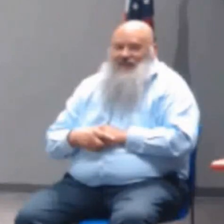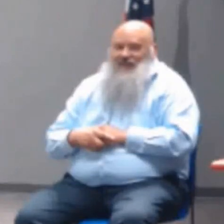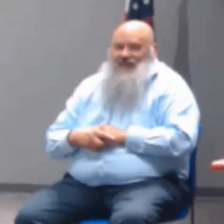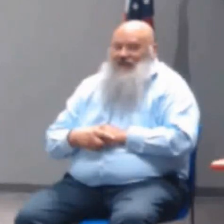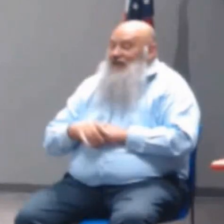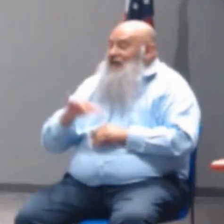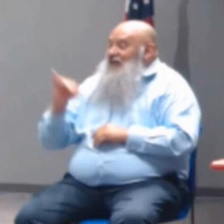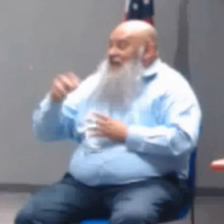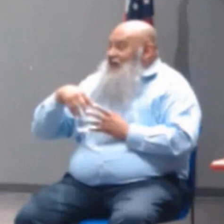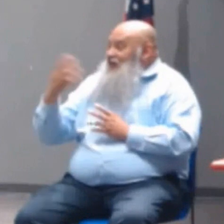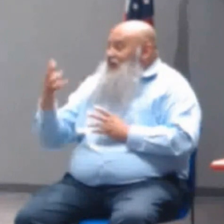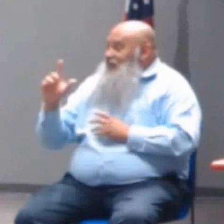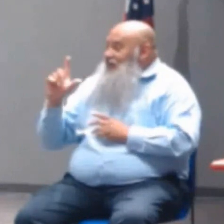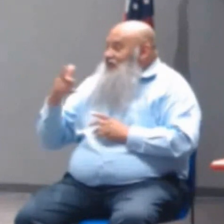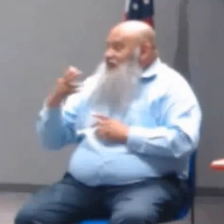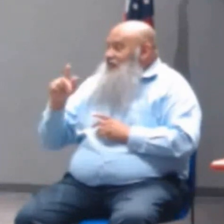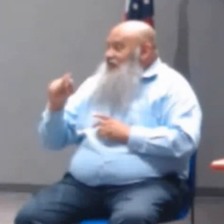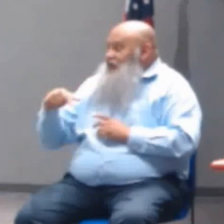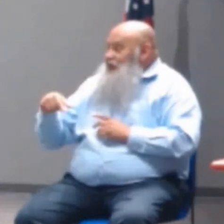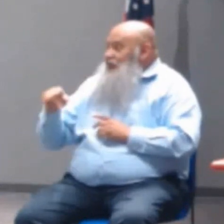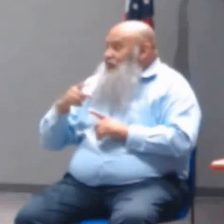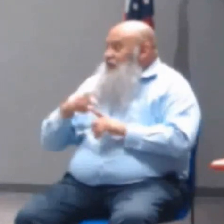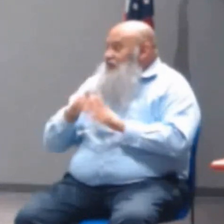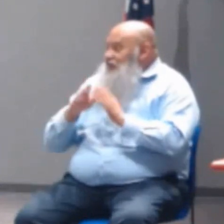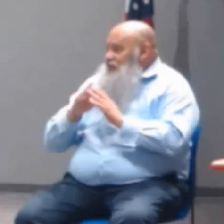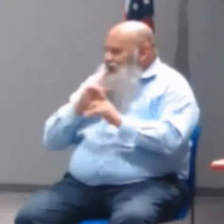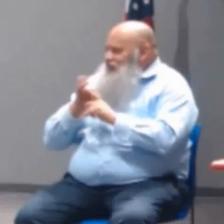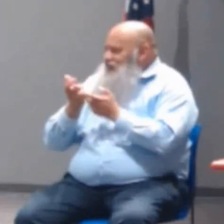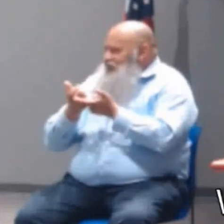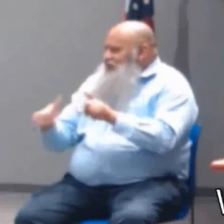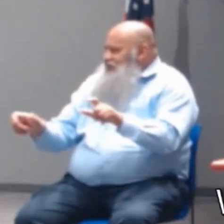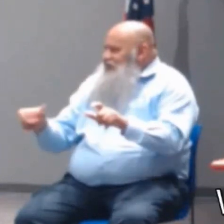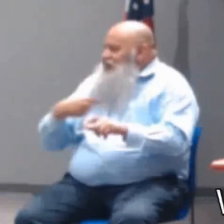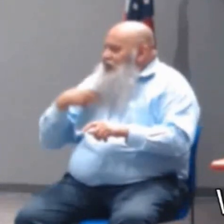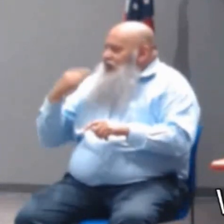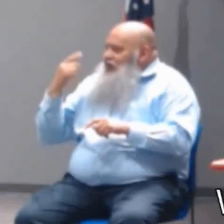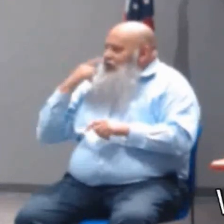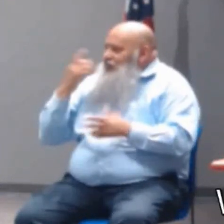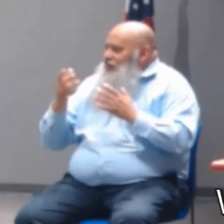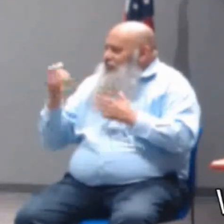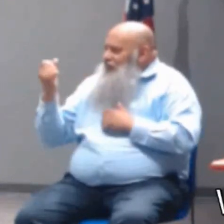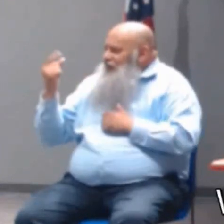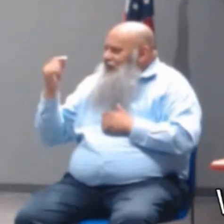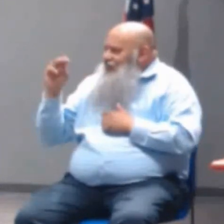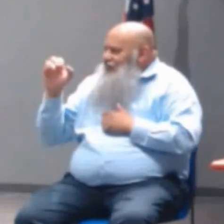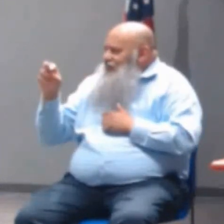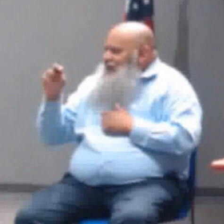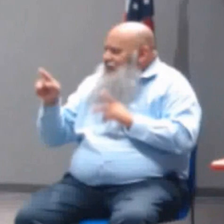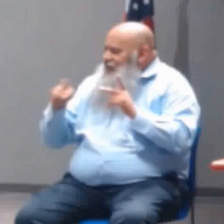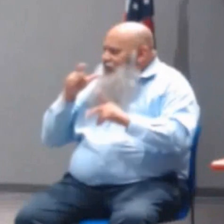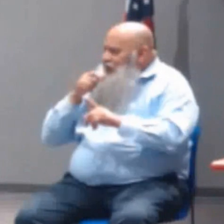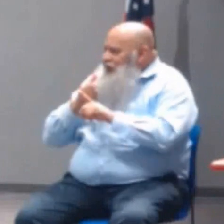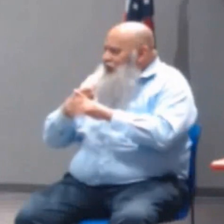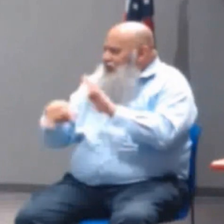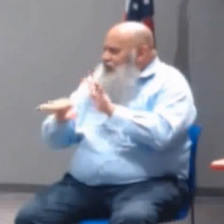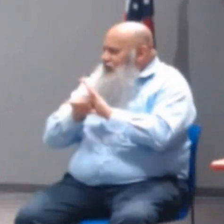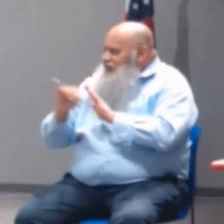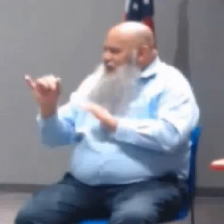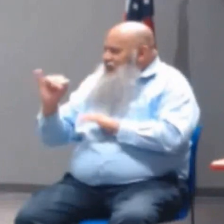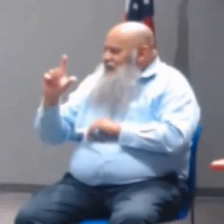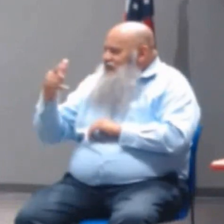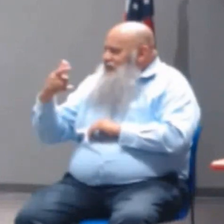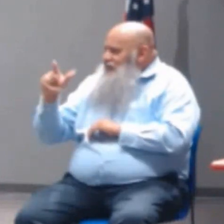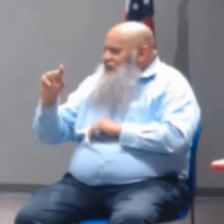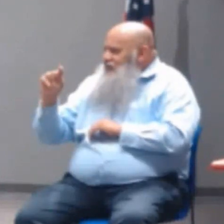And like a rainbow, the LGBTQ plus community is large. We heard there's approximately 11 million people that identify as